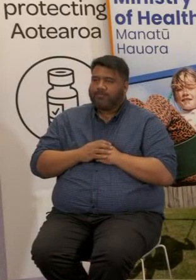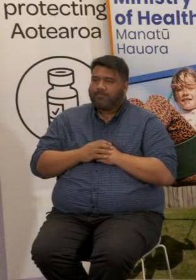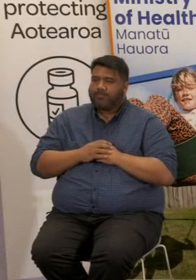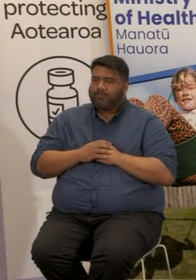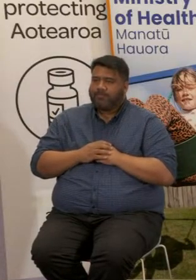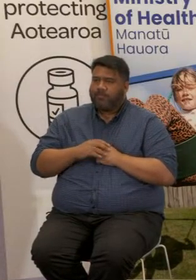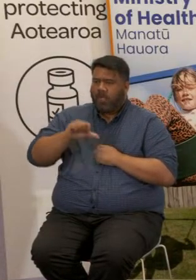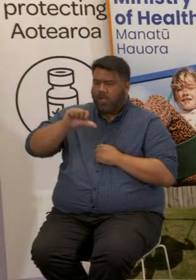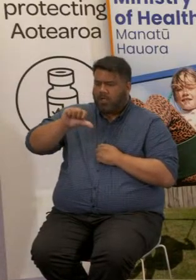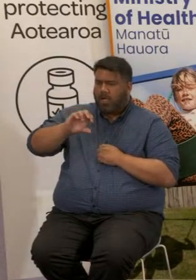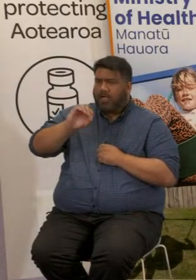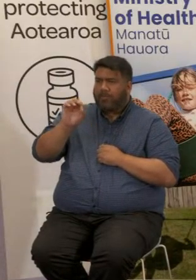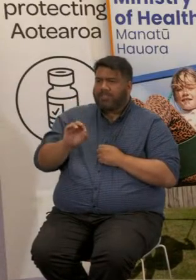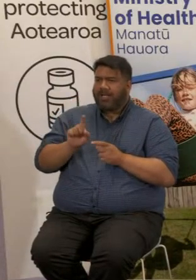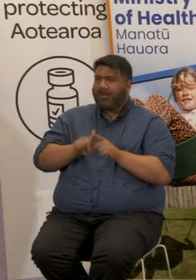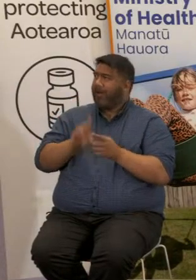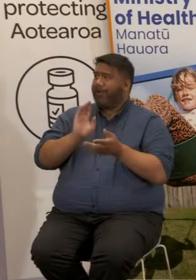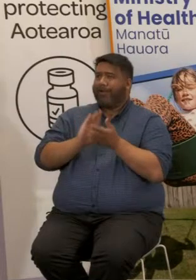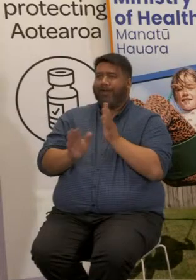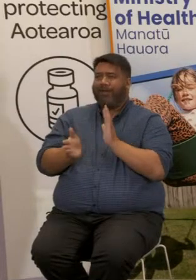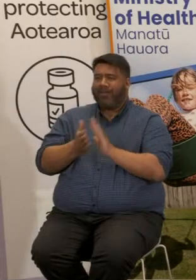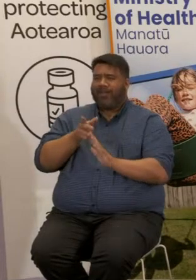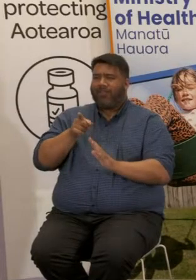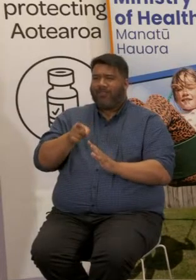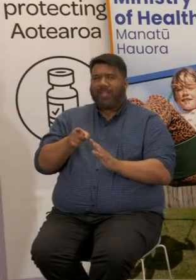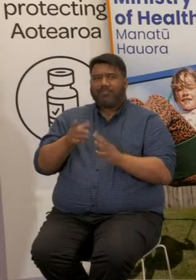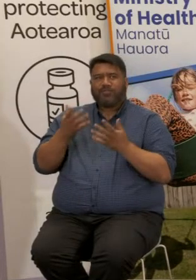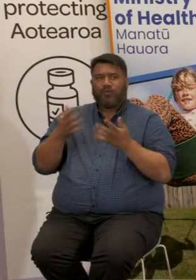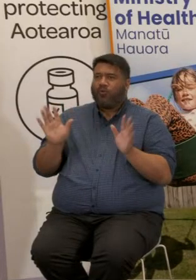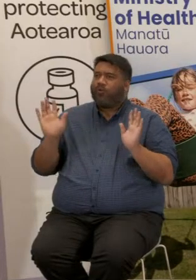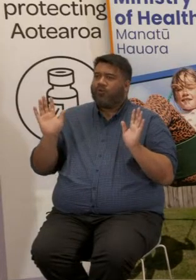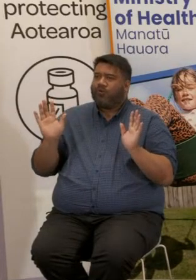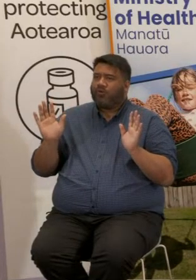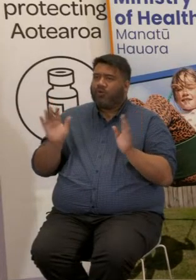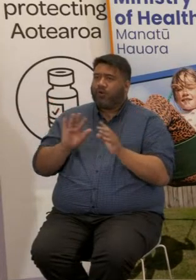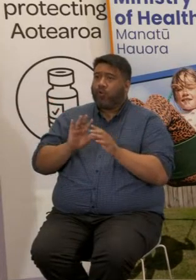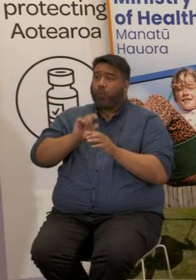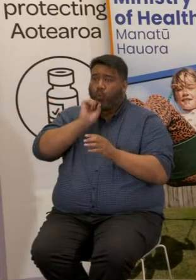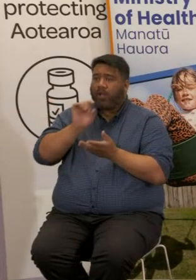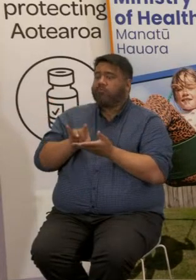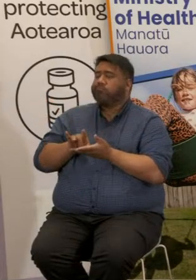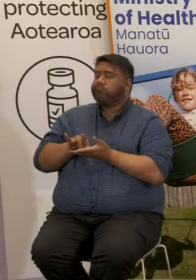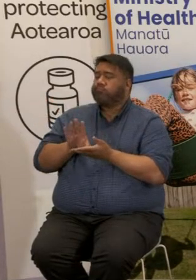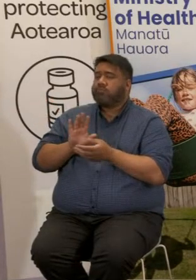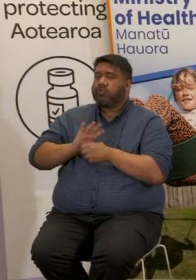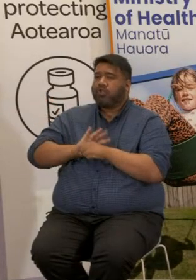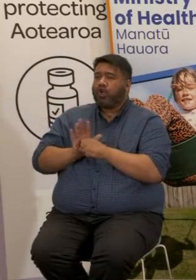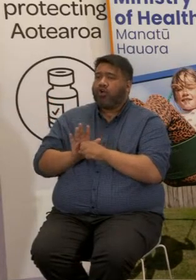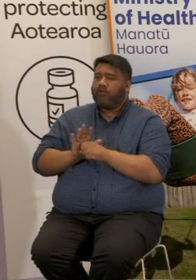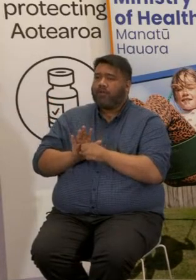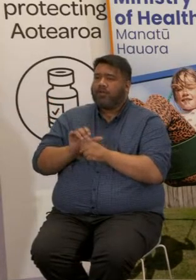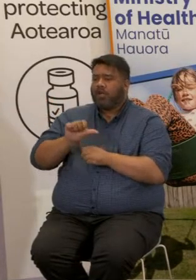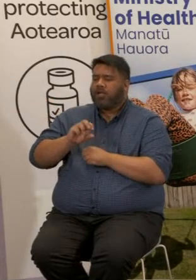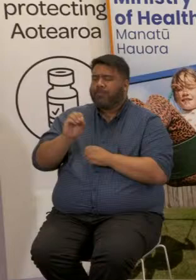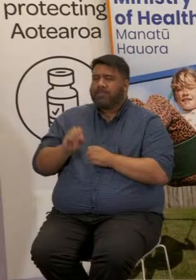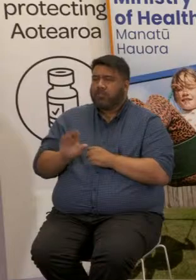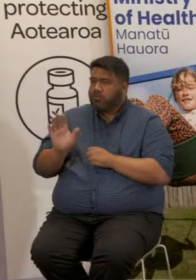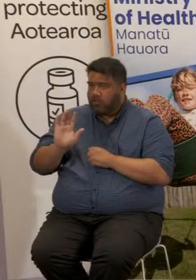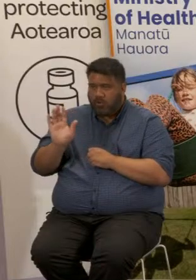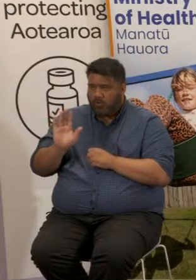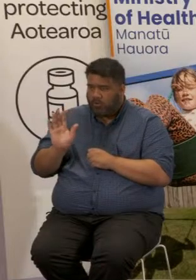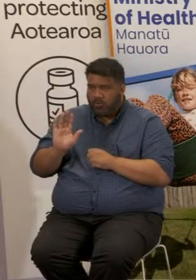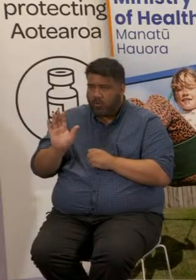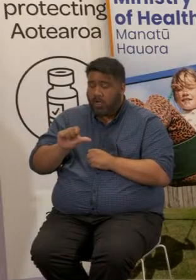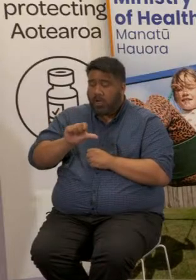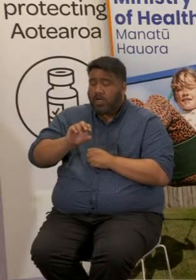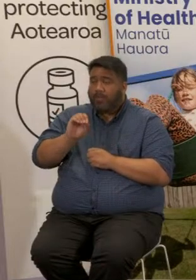not a magic bullet. We're not going to get rid of COVID with 90% coverage. So what we're looking at going forward